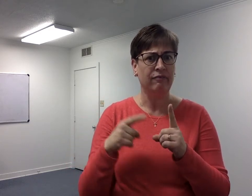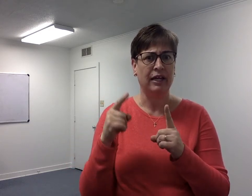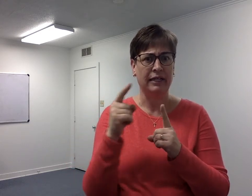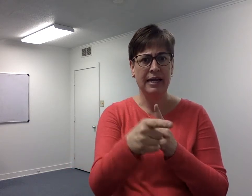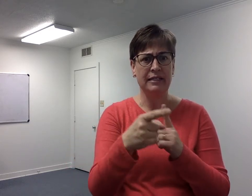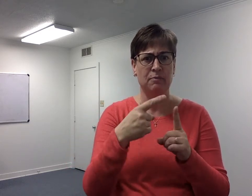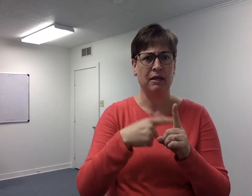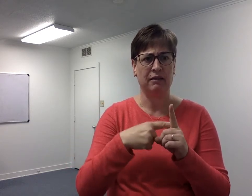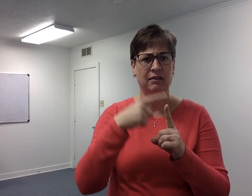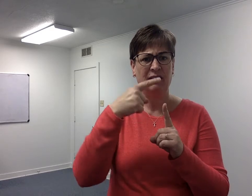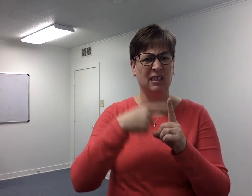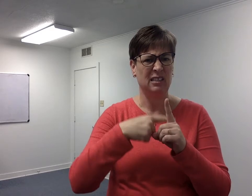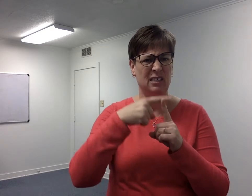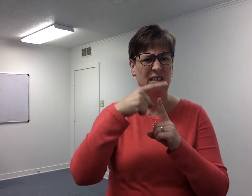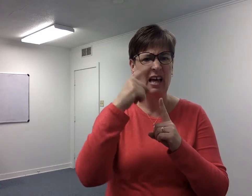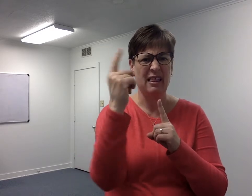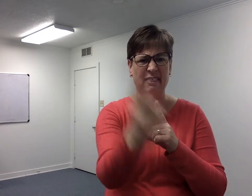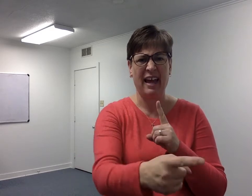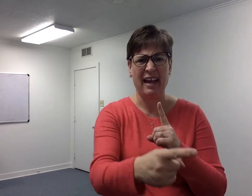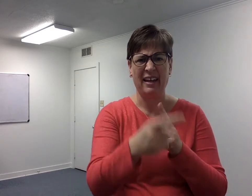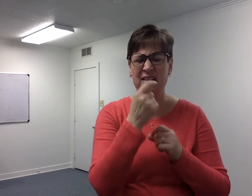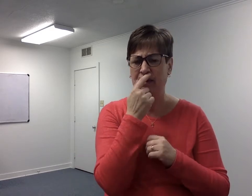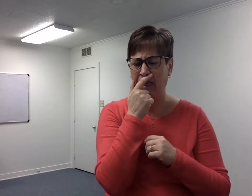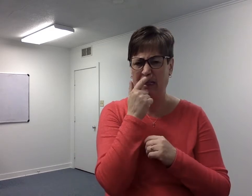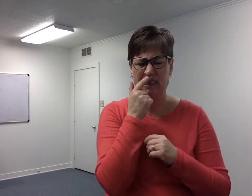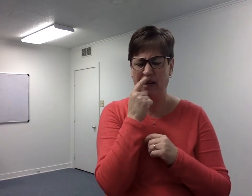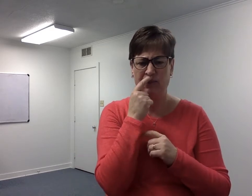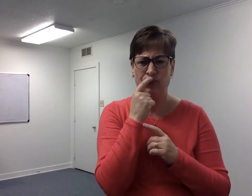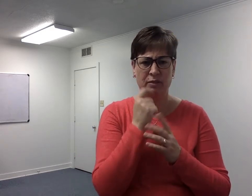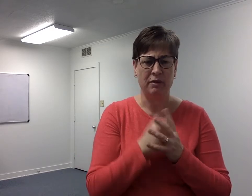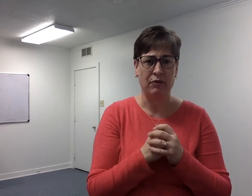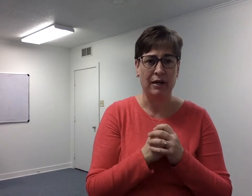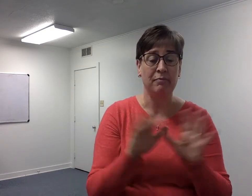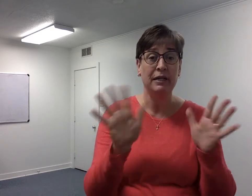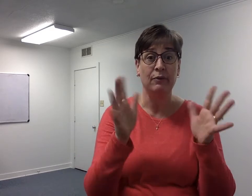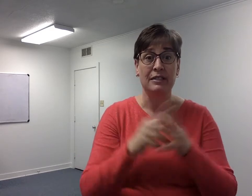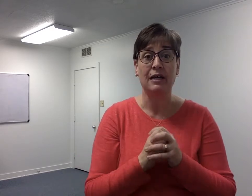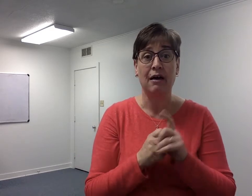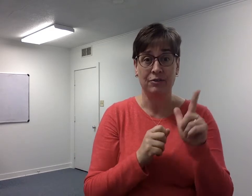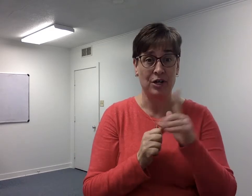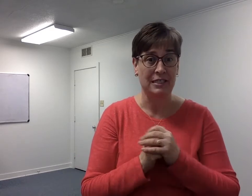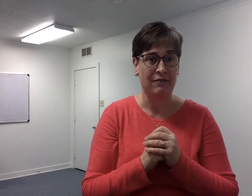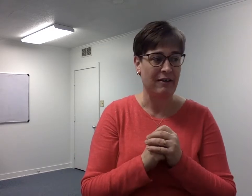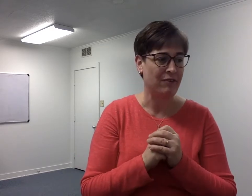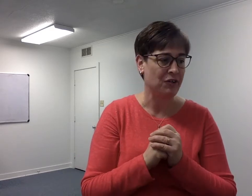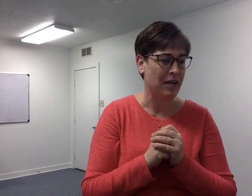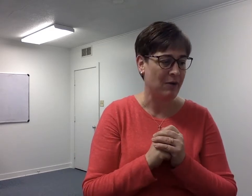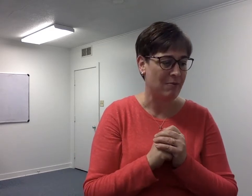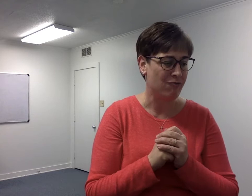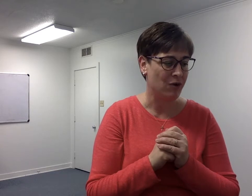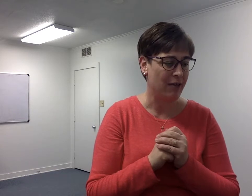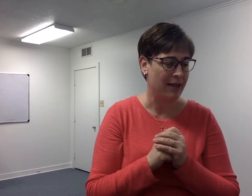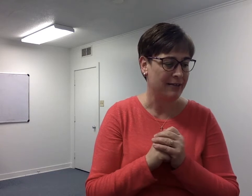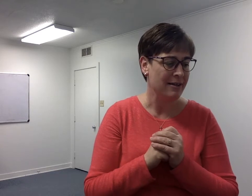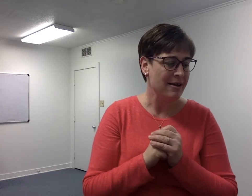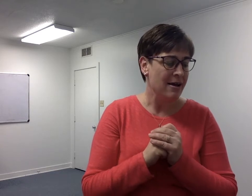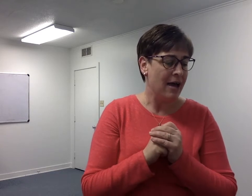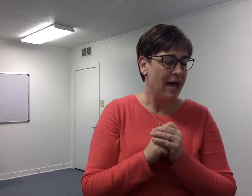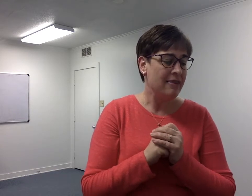like next month because it's not that. That wouldn't be right. But anyways, I'll try to see if I can figure that one out before class. And then